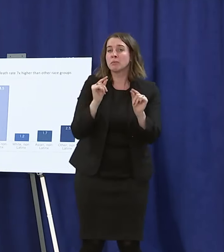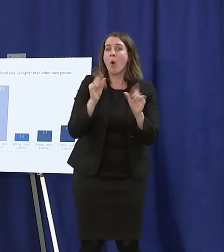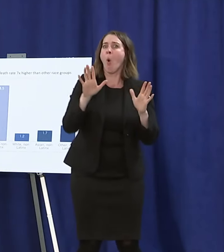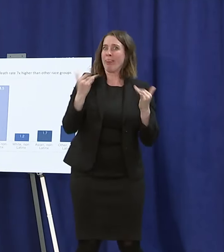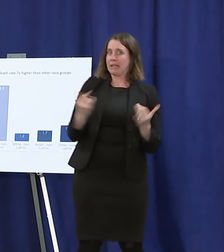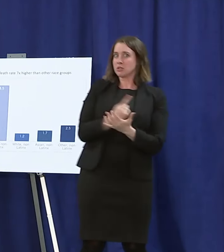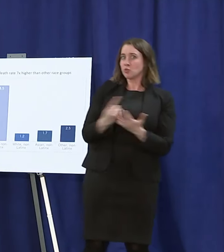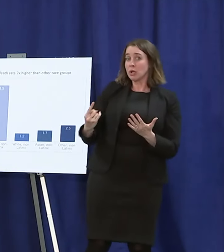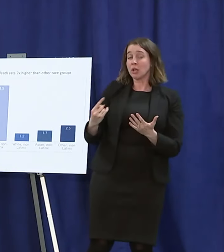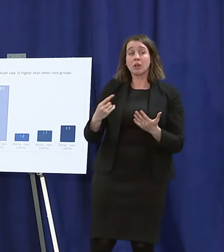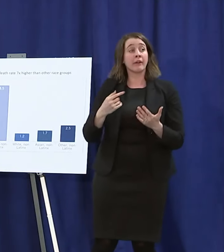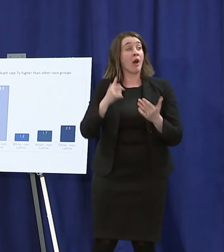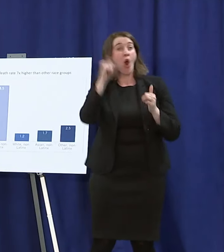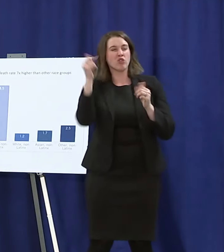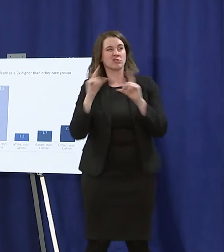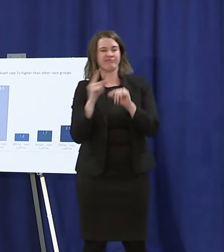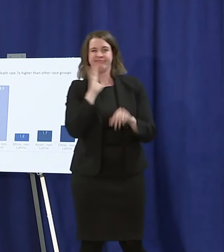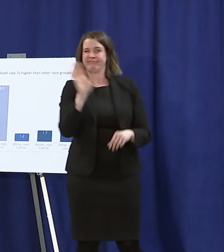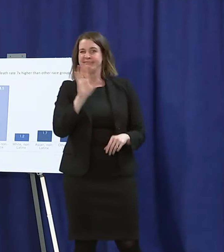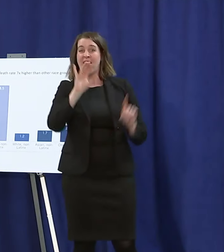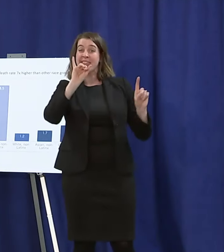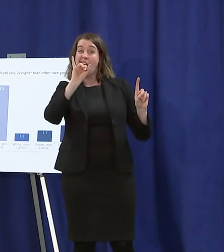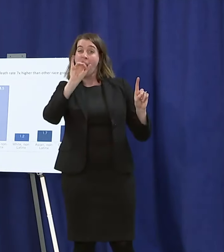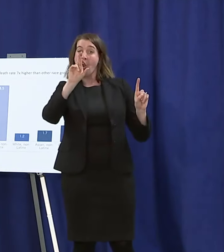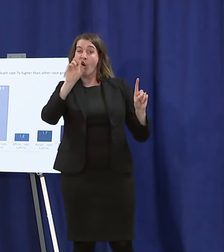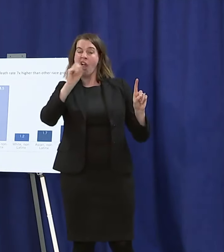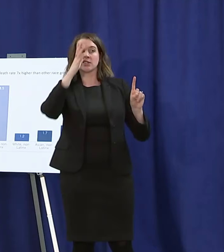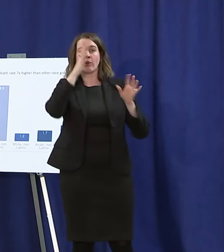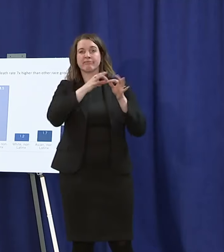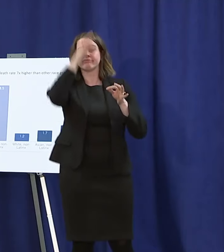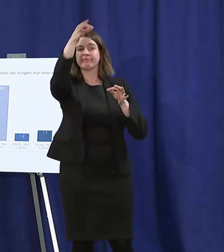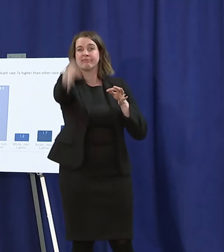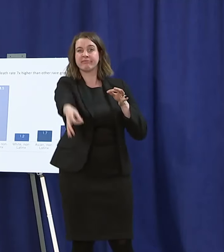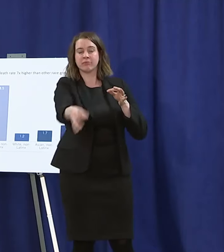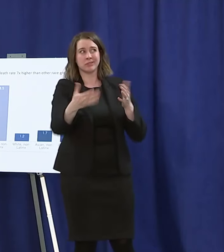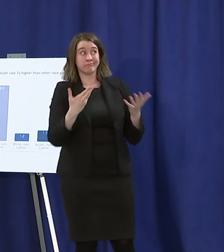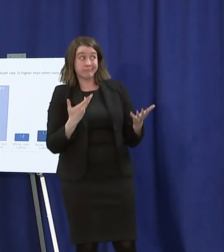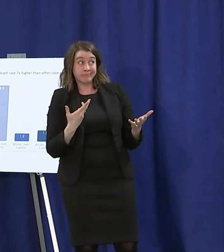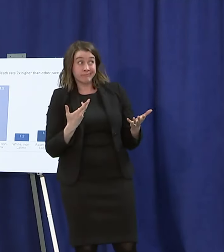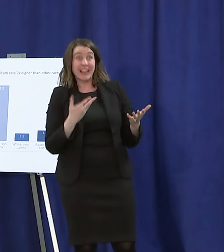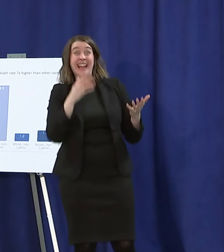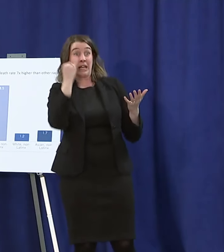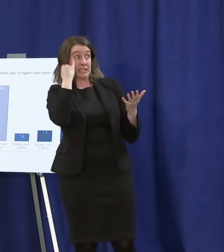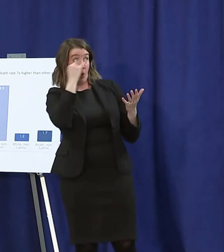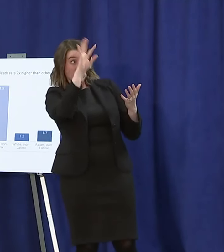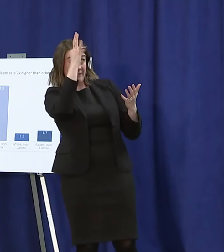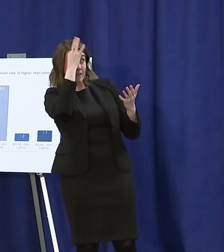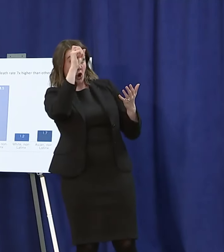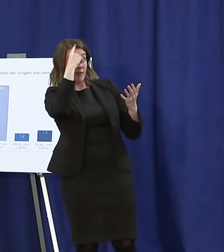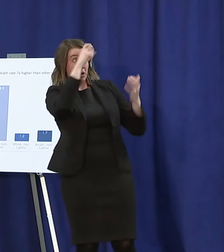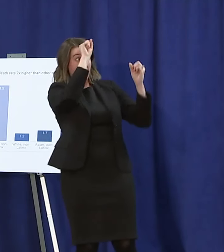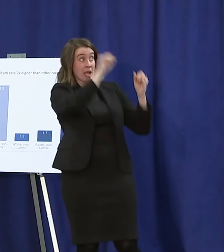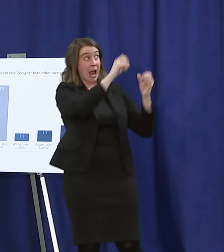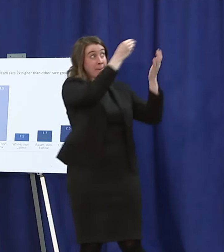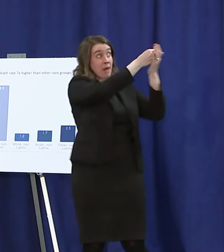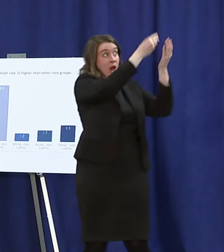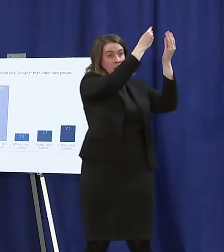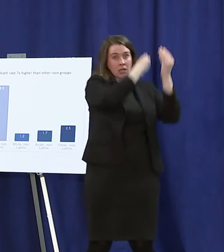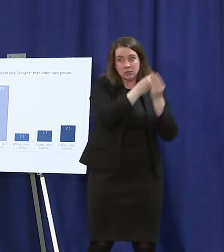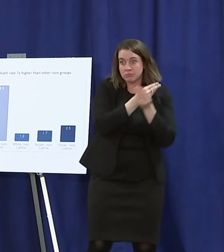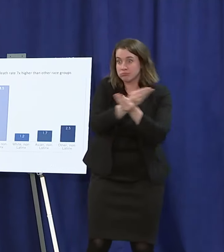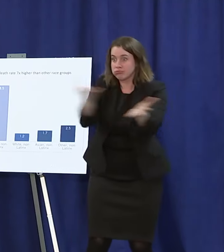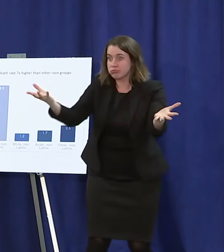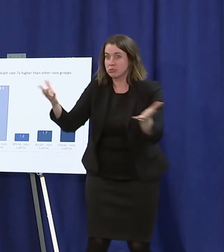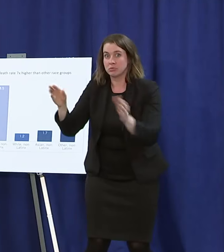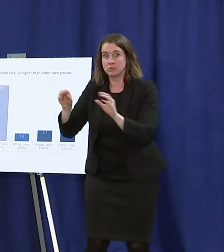Internal Revenue Service weeks to do that. But the thing to do is to get money in the hands of people.